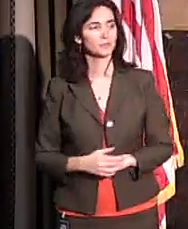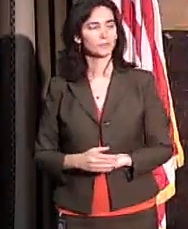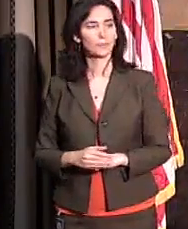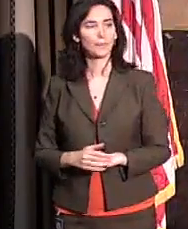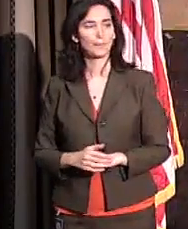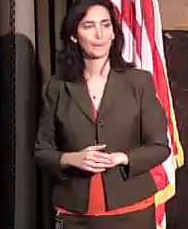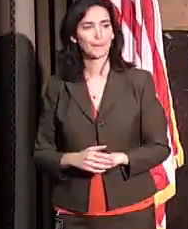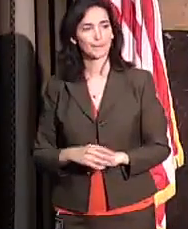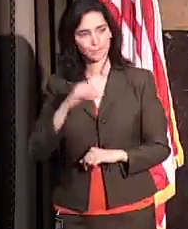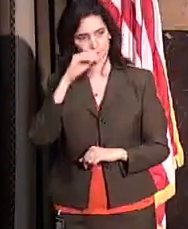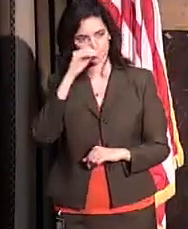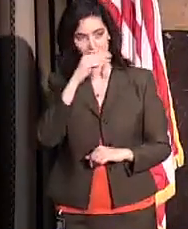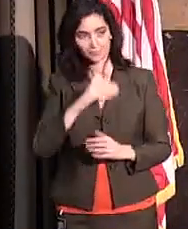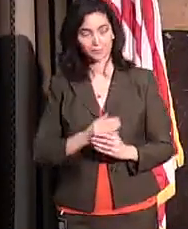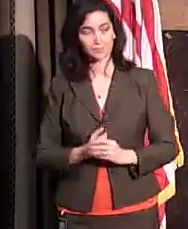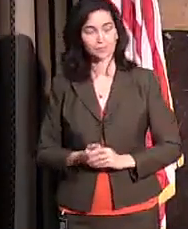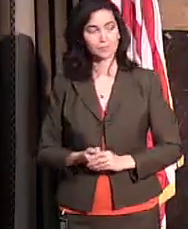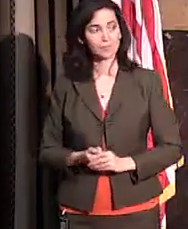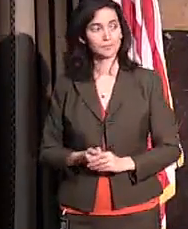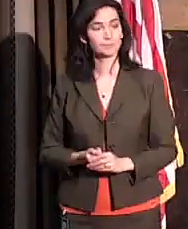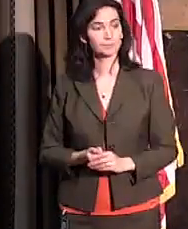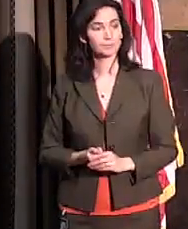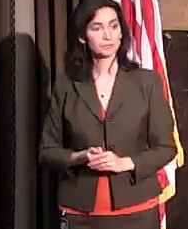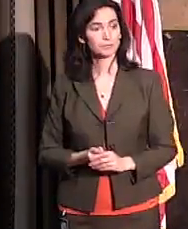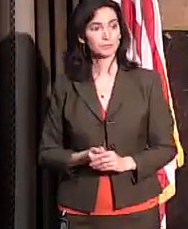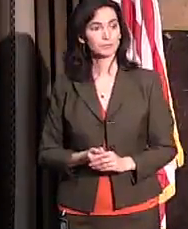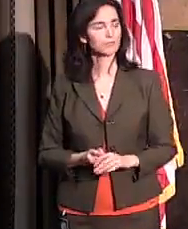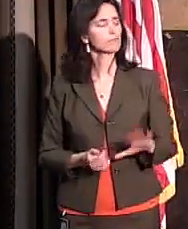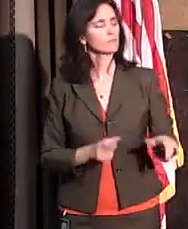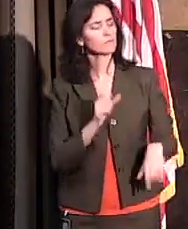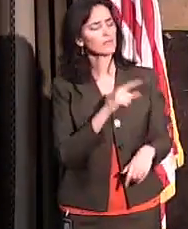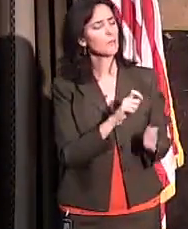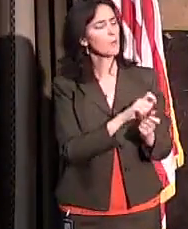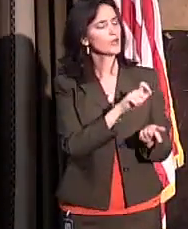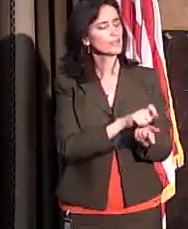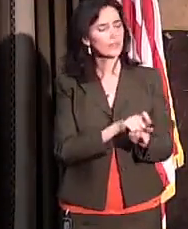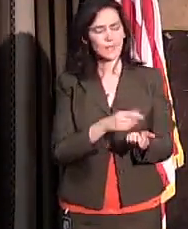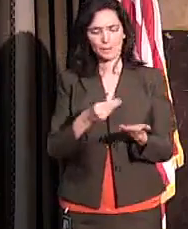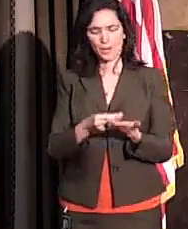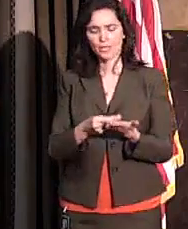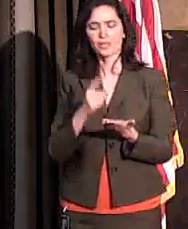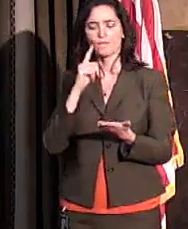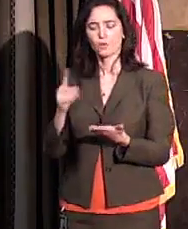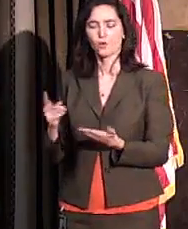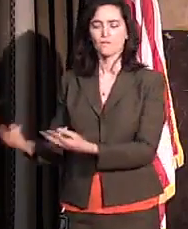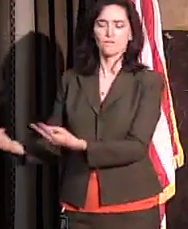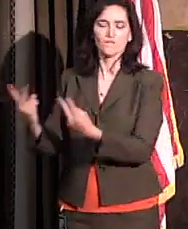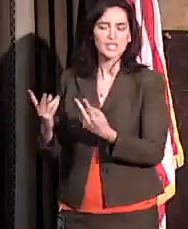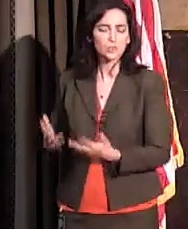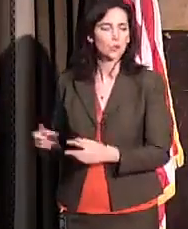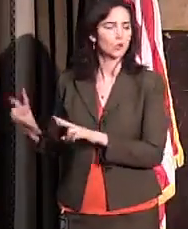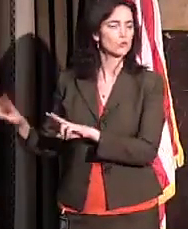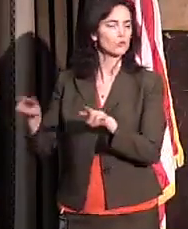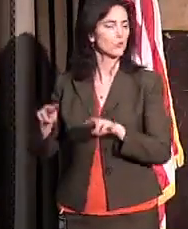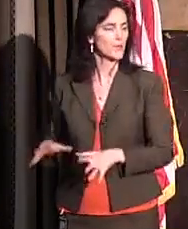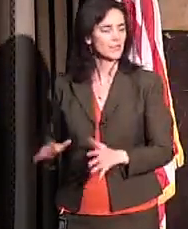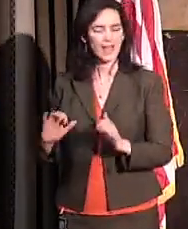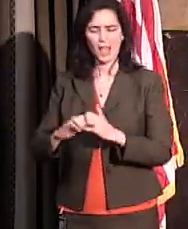Can you give more details about how the money for the visitors and convention bureaus will be divided? So